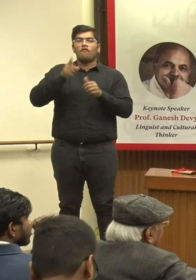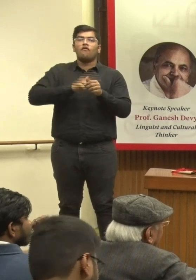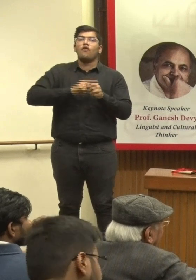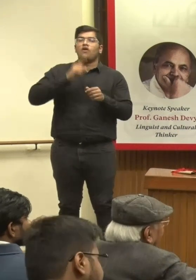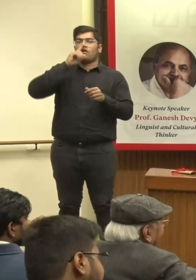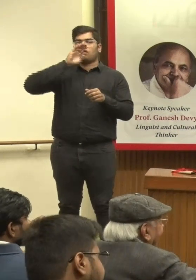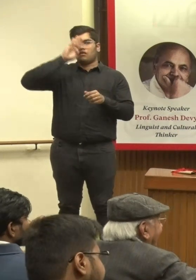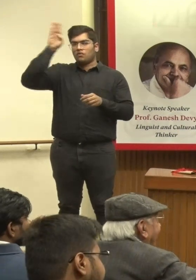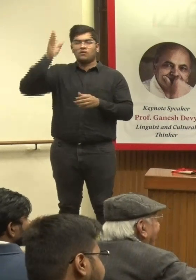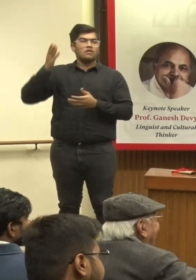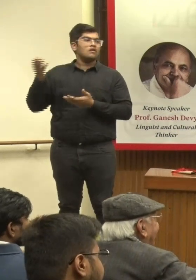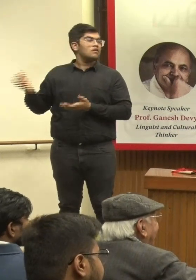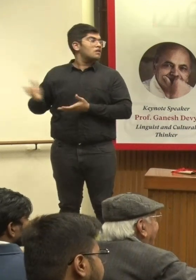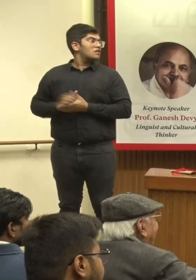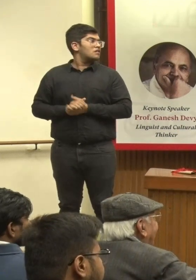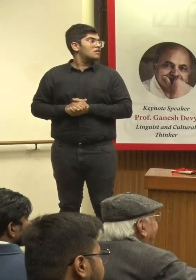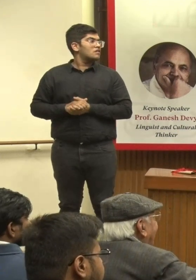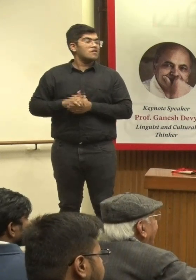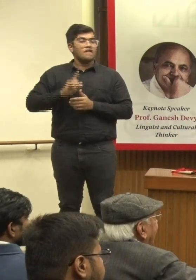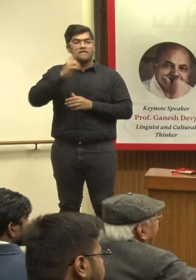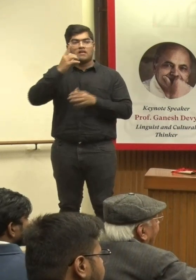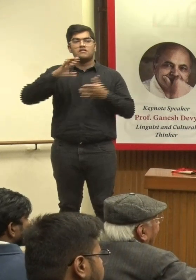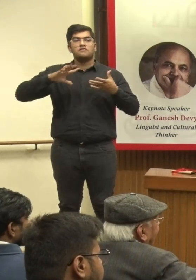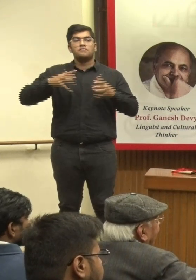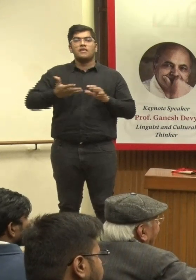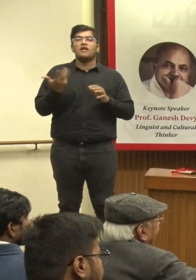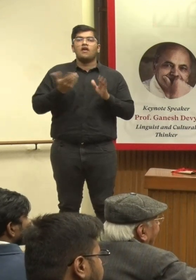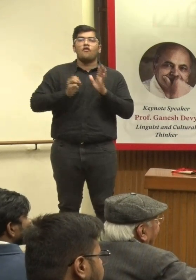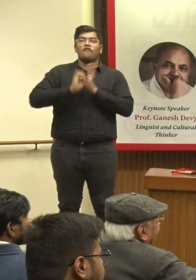first creation of the forest department,